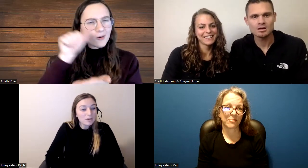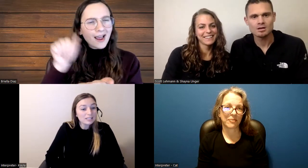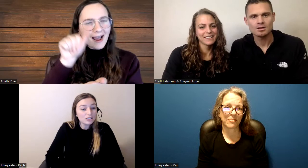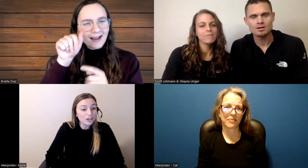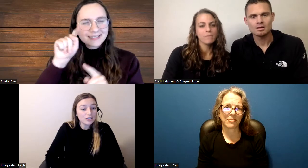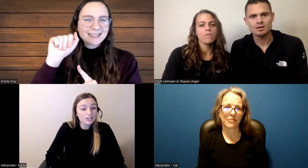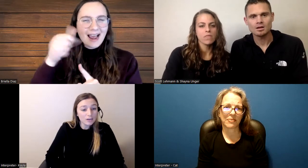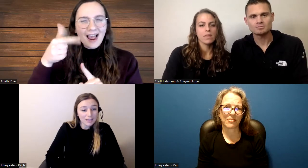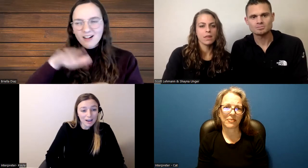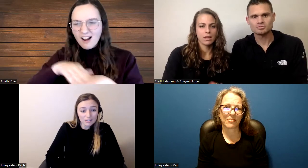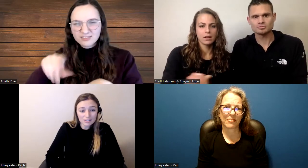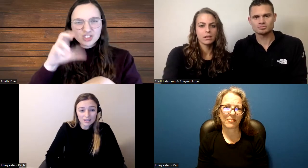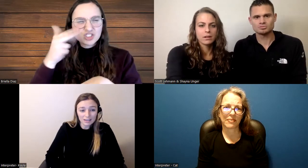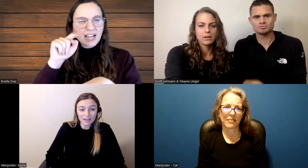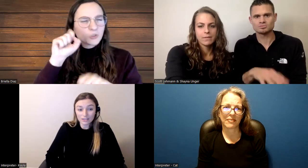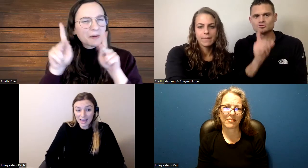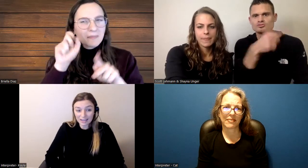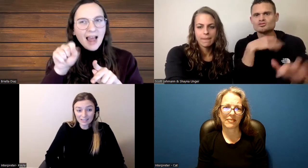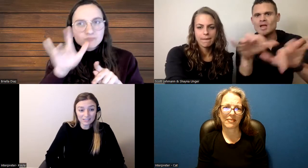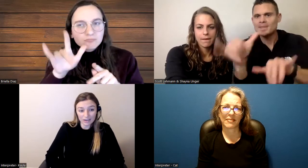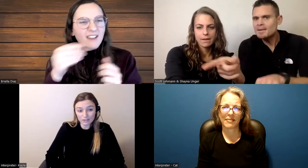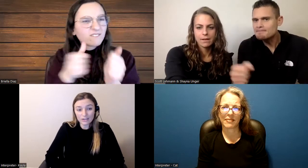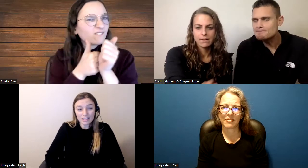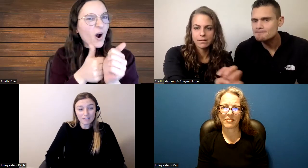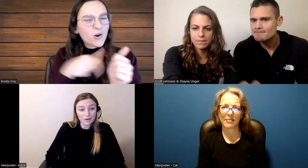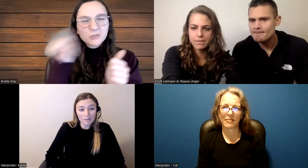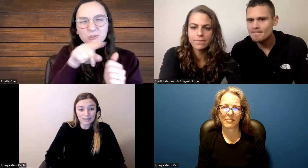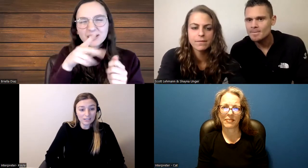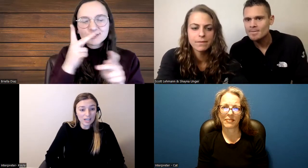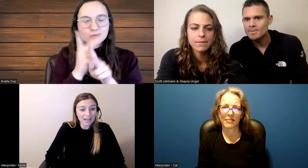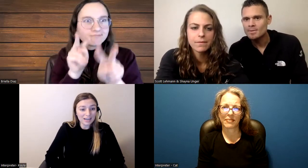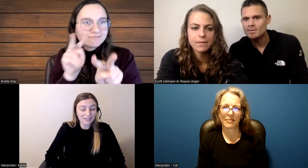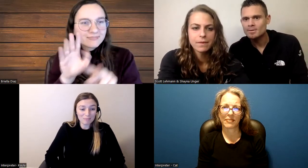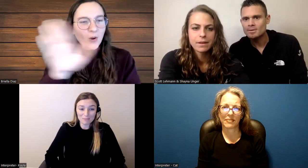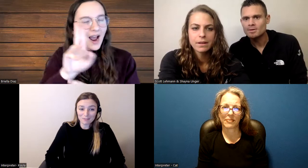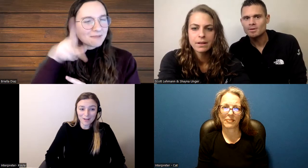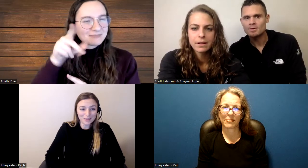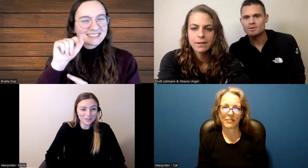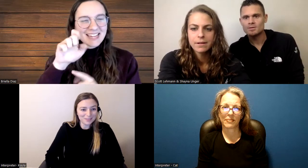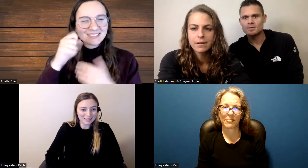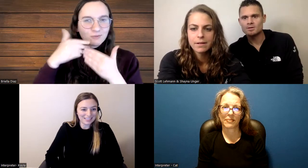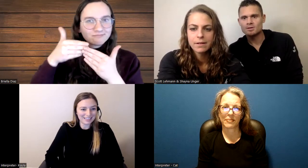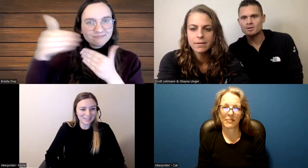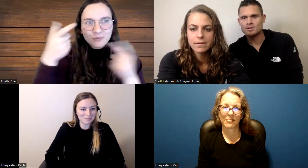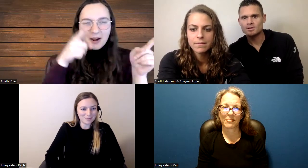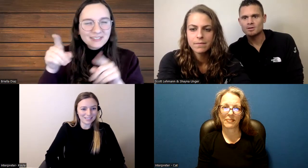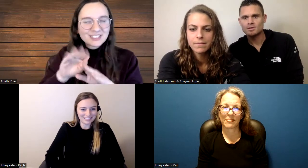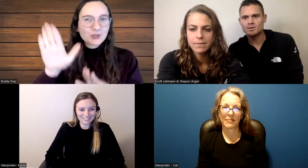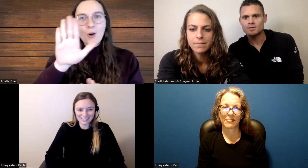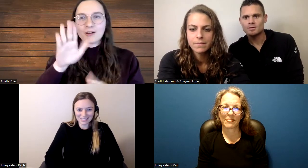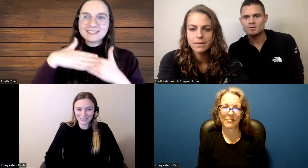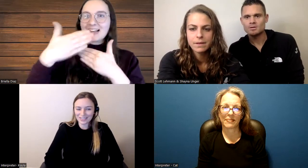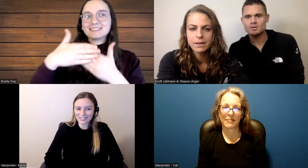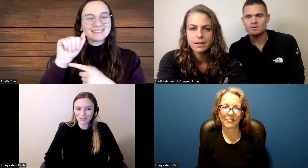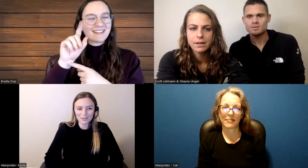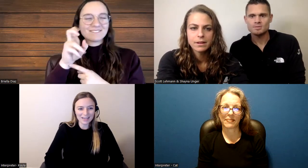Maybe you guys can share your Instagram accounts, your tags, your handle, if you don't mind in the chat, and then people can follow you and kind of keep you updated to